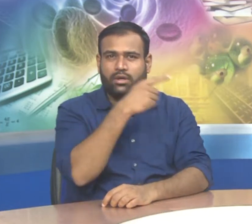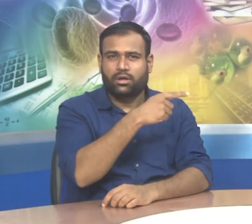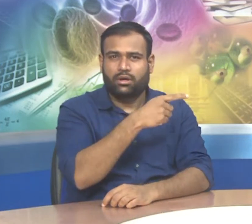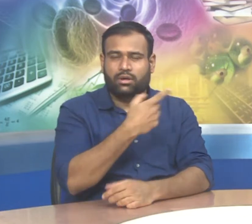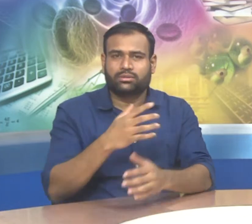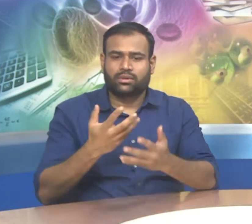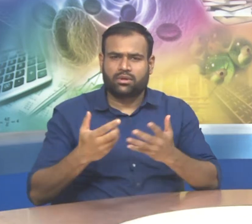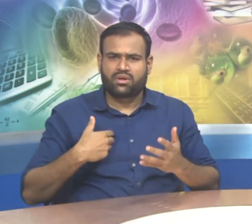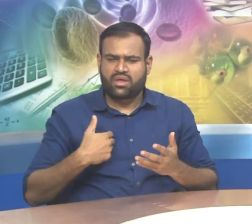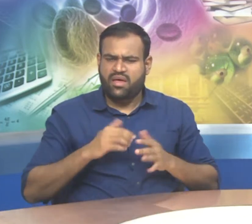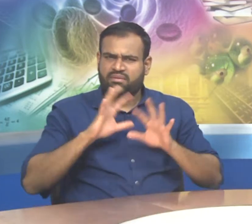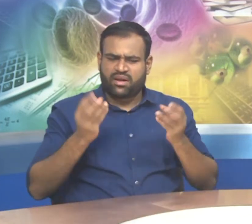Lend.